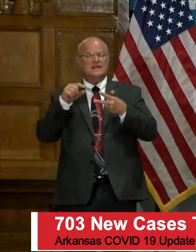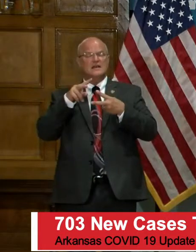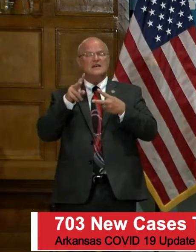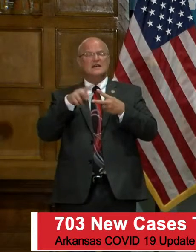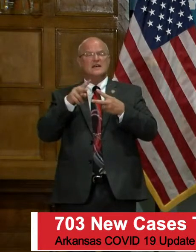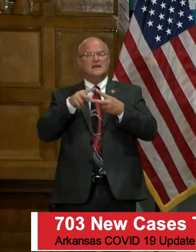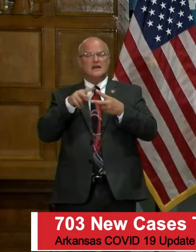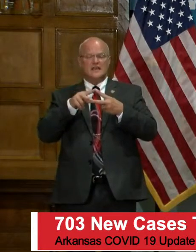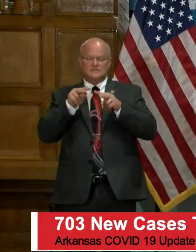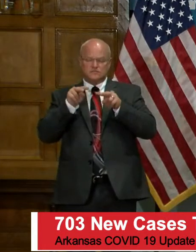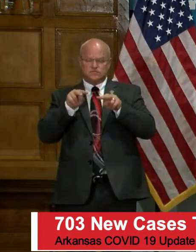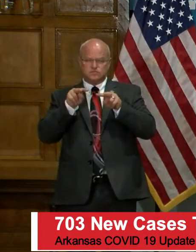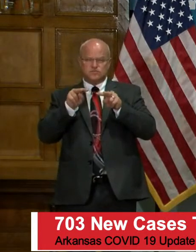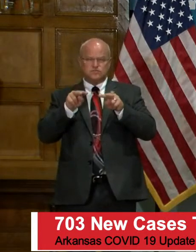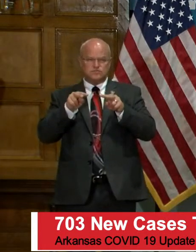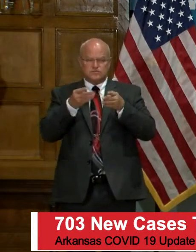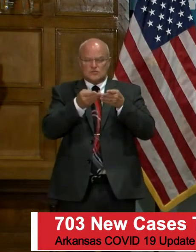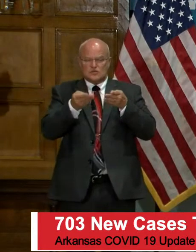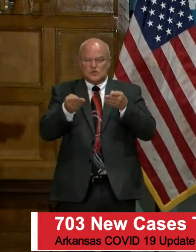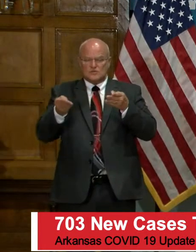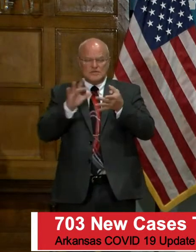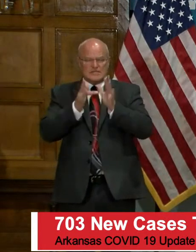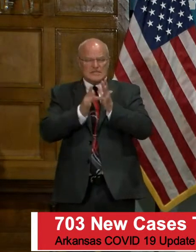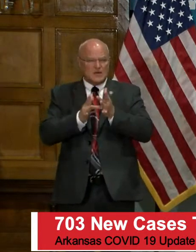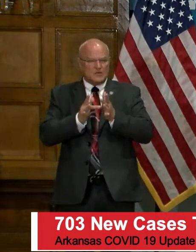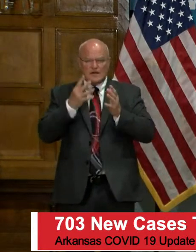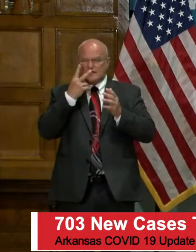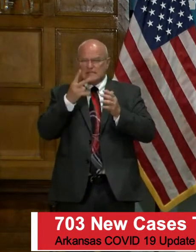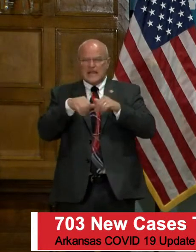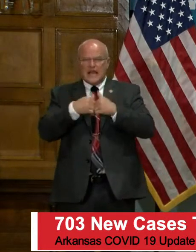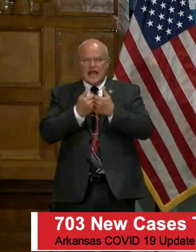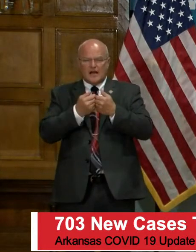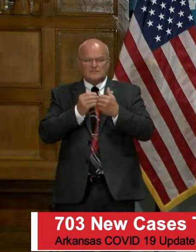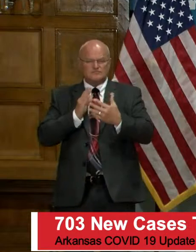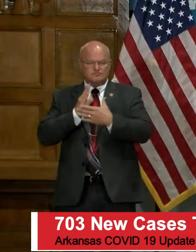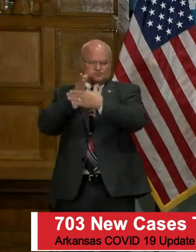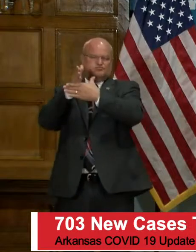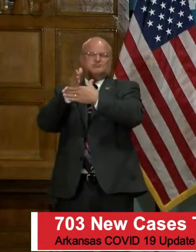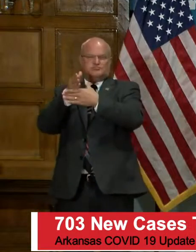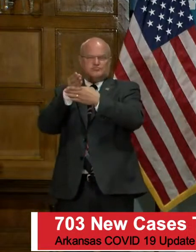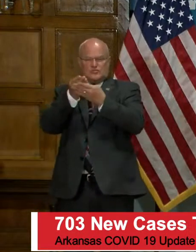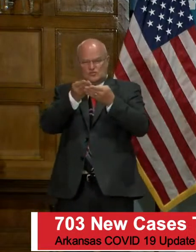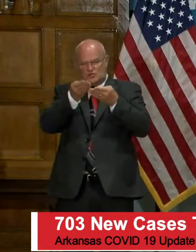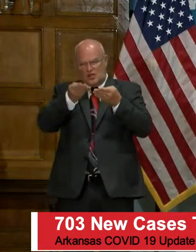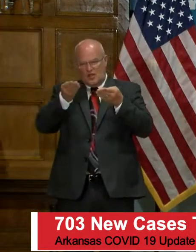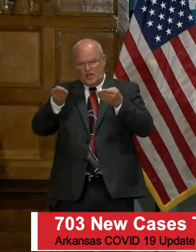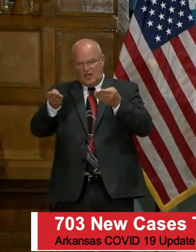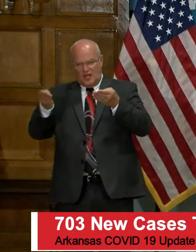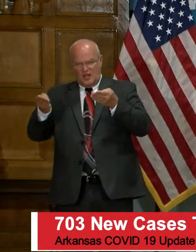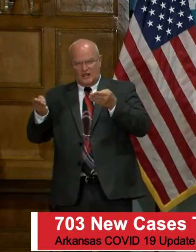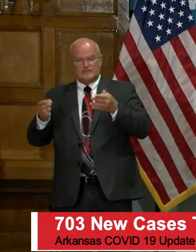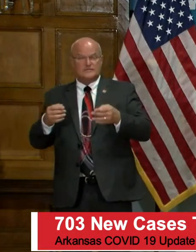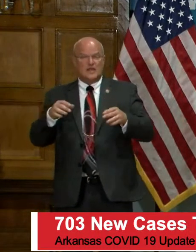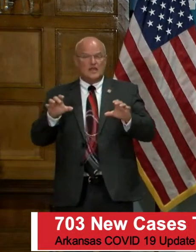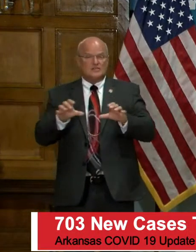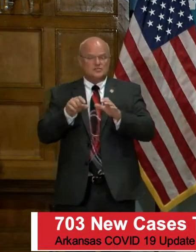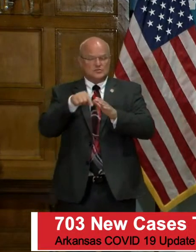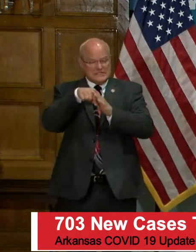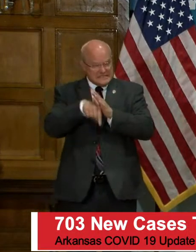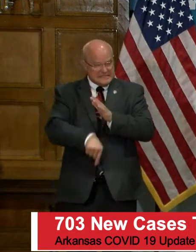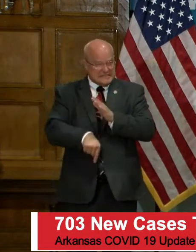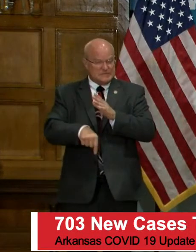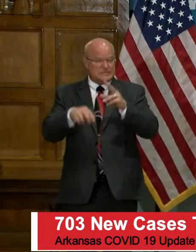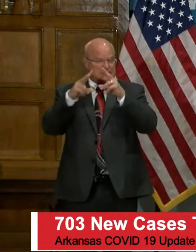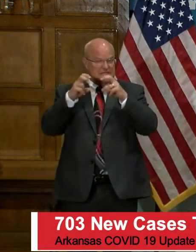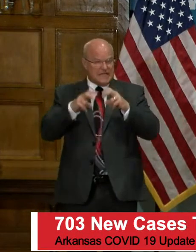mapping those transmission networks so we can get a better idea of how to interrupt those chains of transmission. They're able to do a deeper